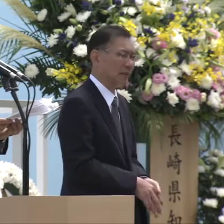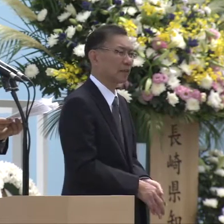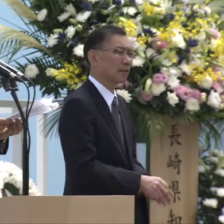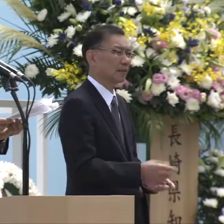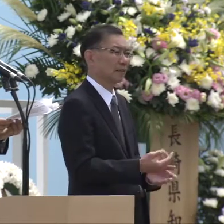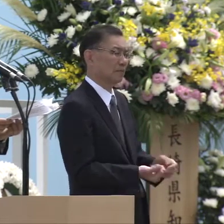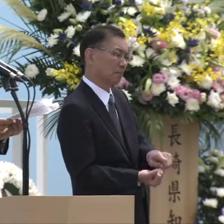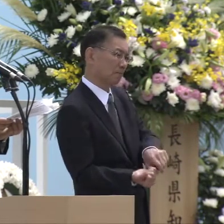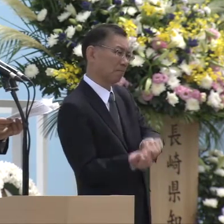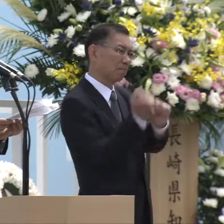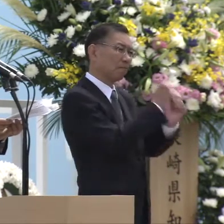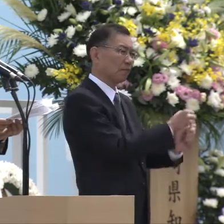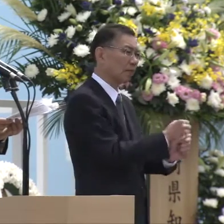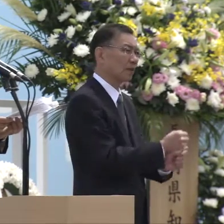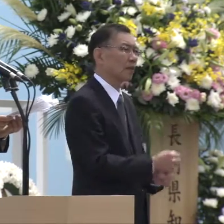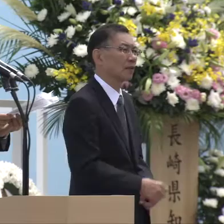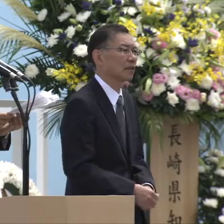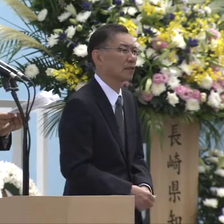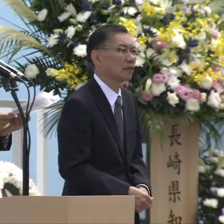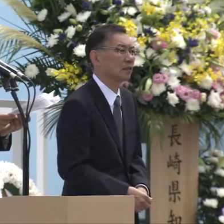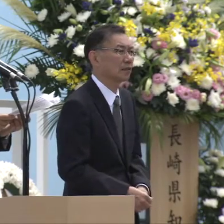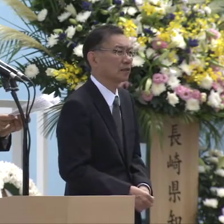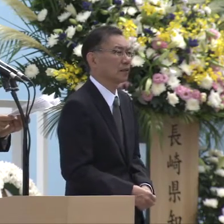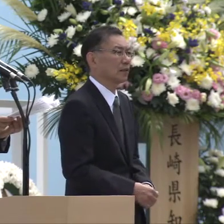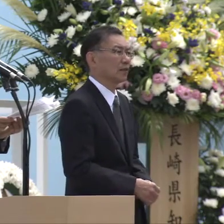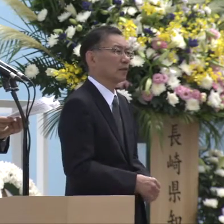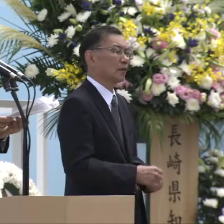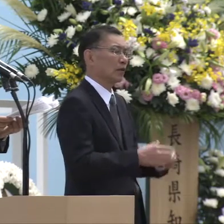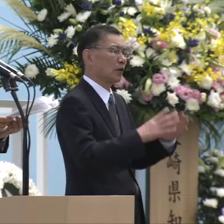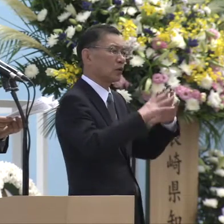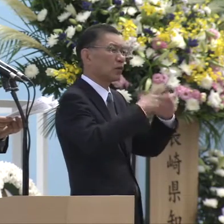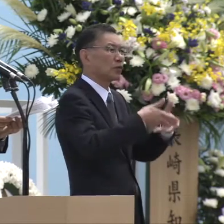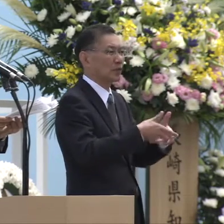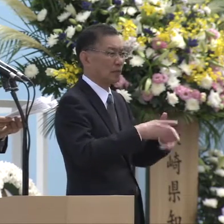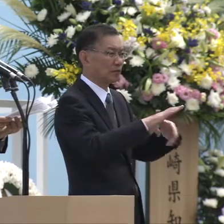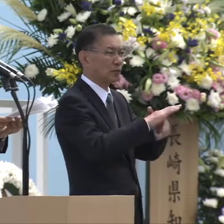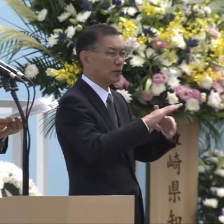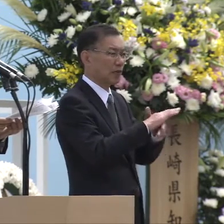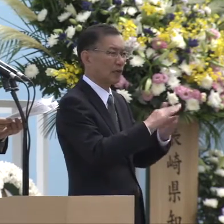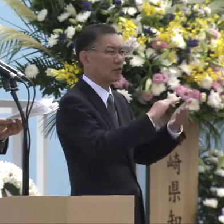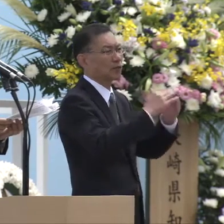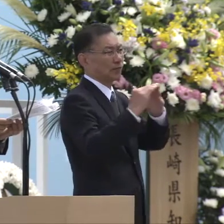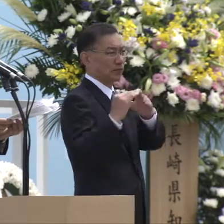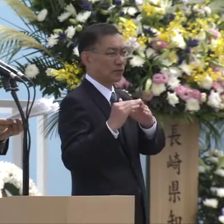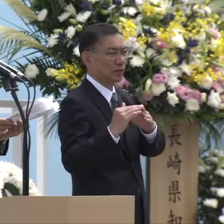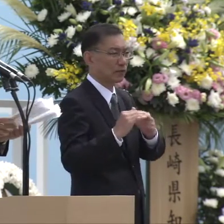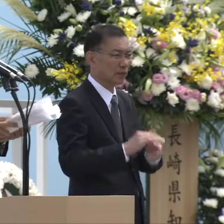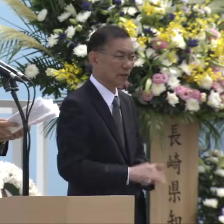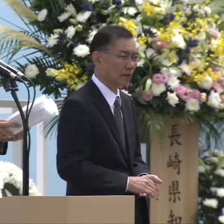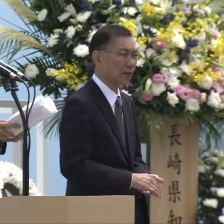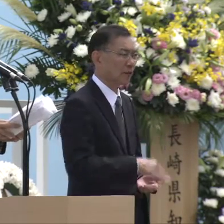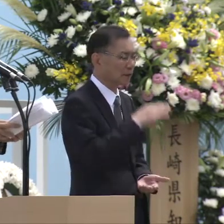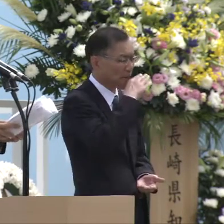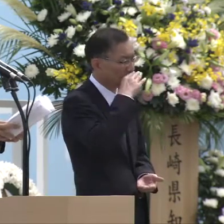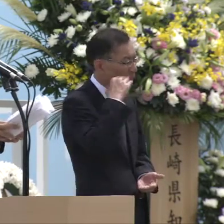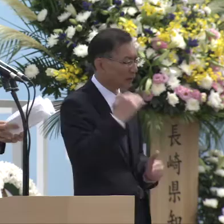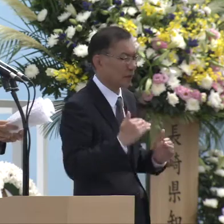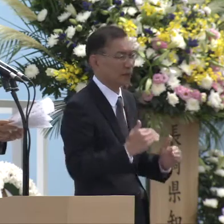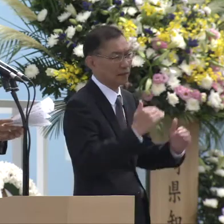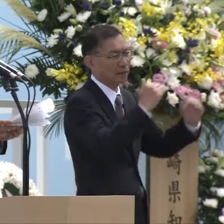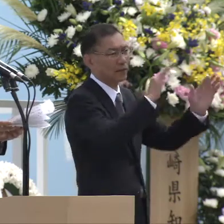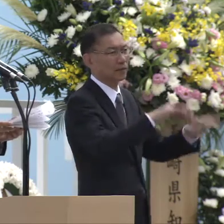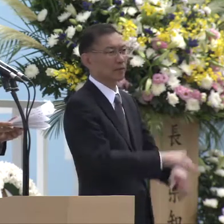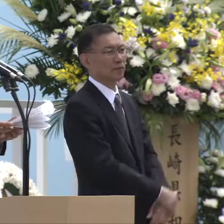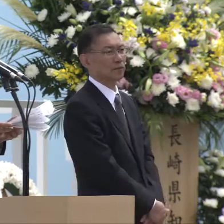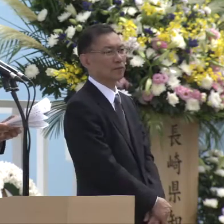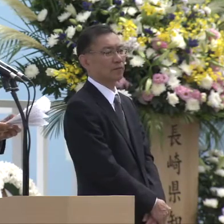from the ashes and made a remarkable transformation into a thriving international city of rich history